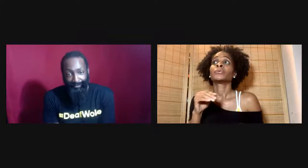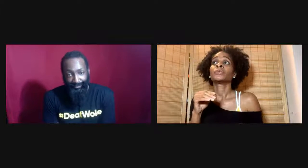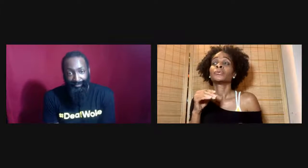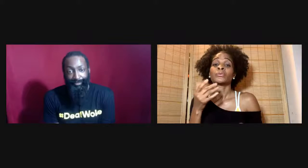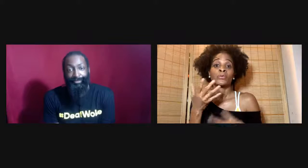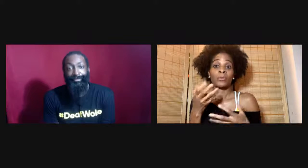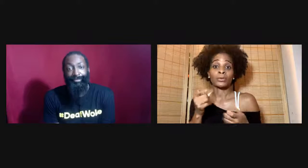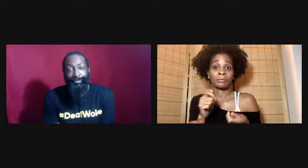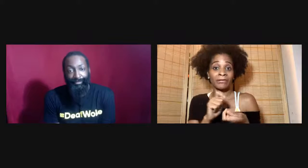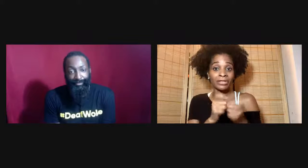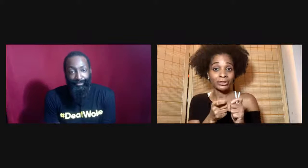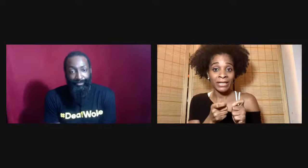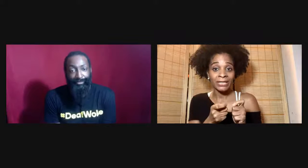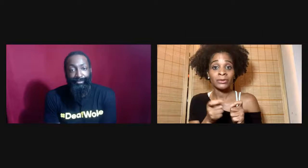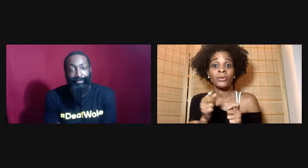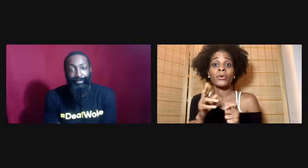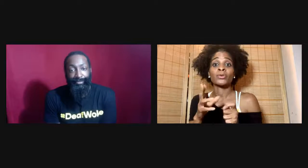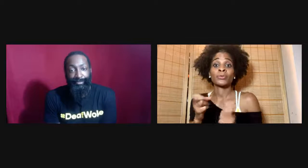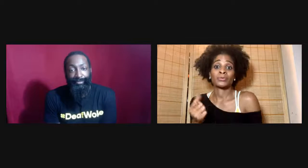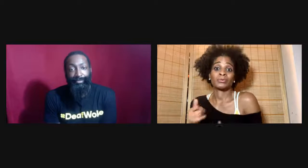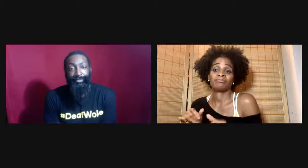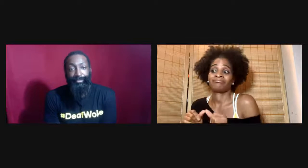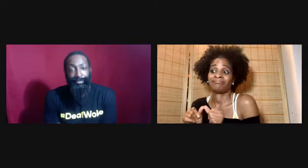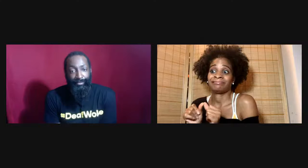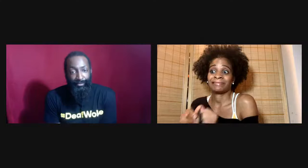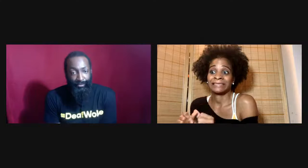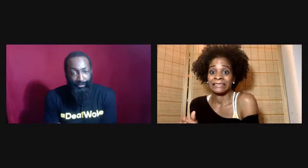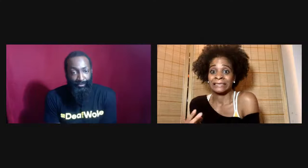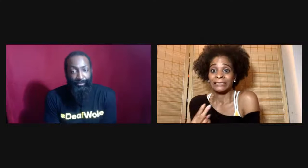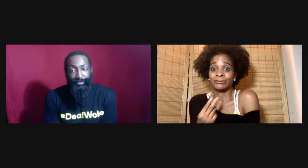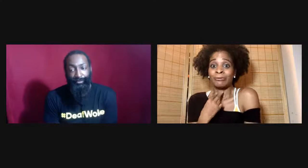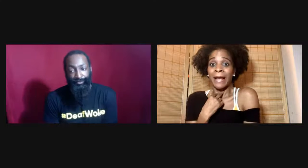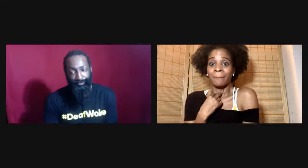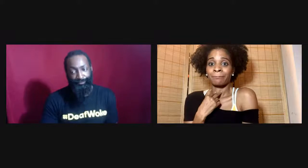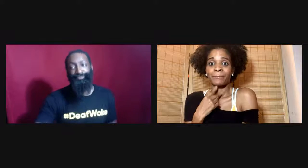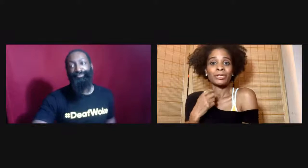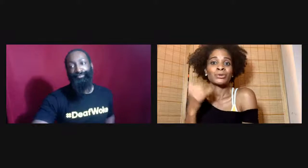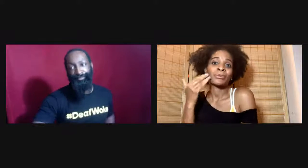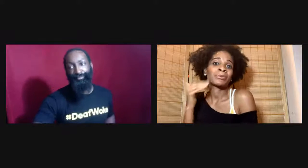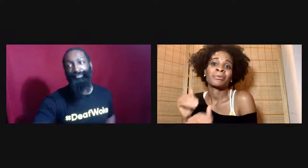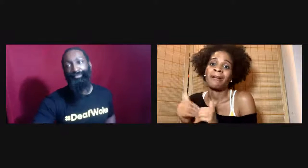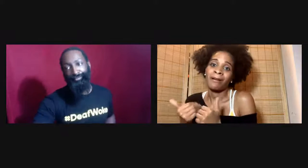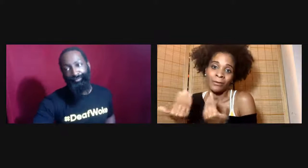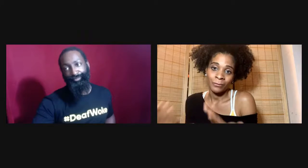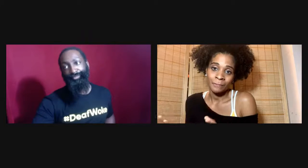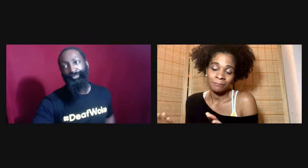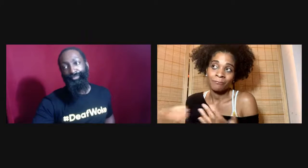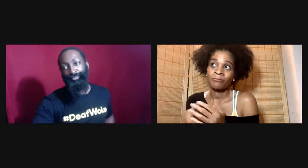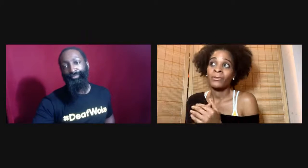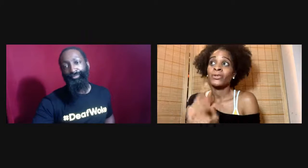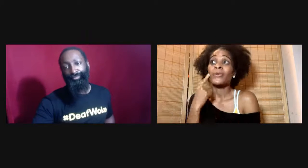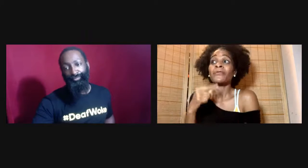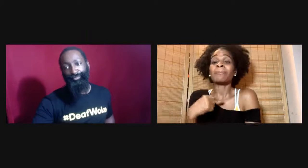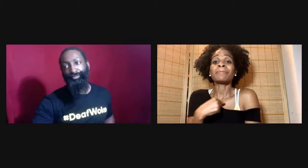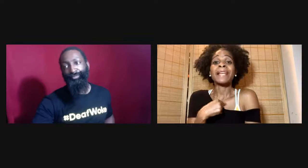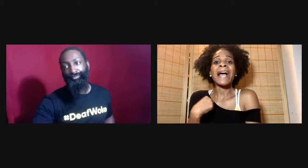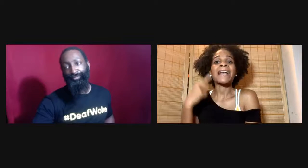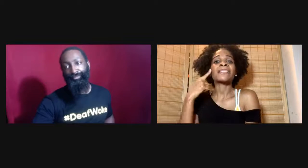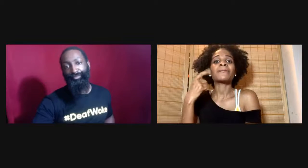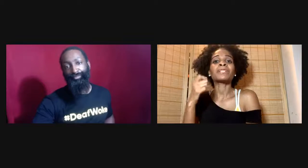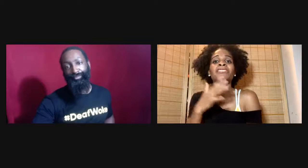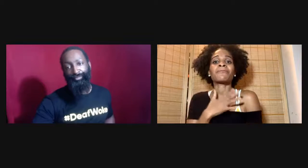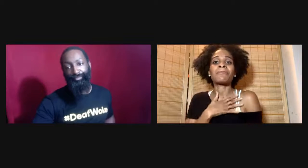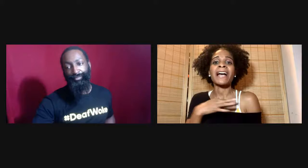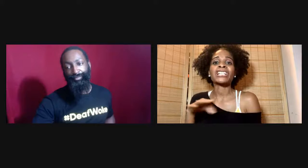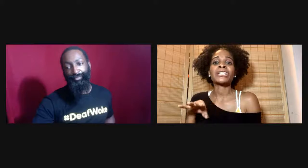and realize that we have choices. And if you want to make that change, that means I might not be able to